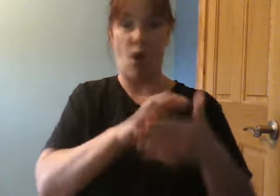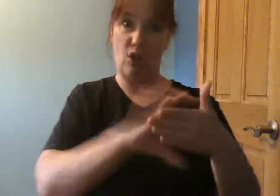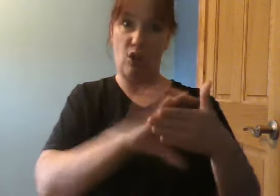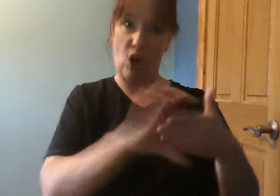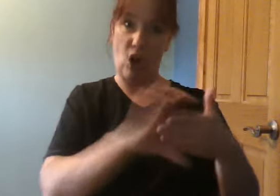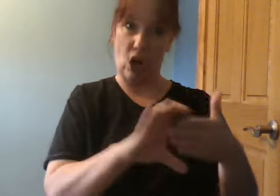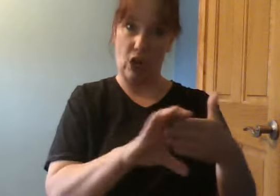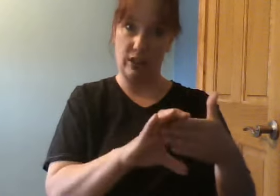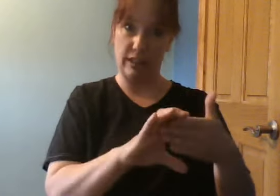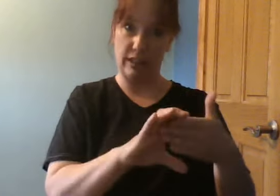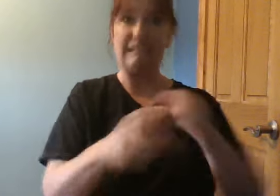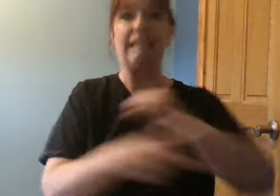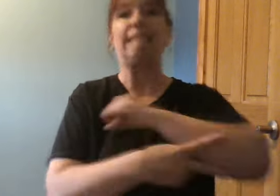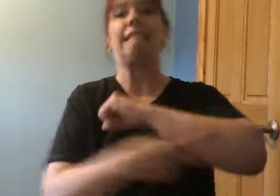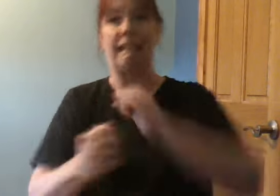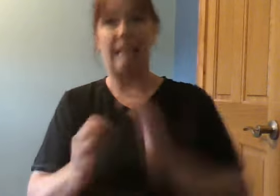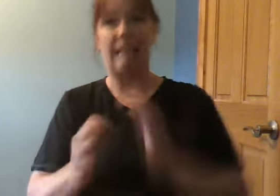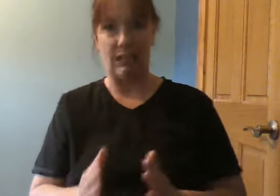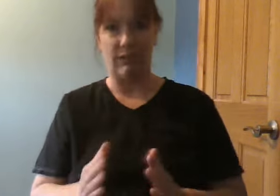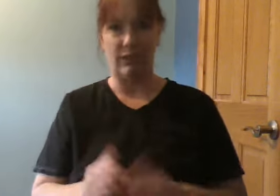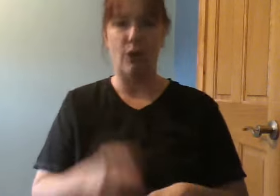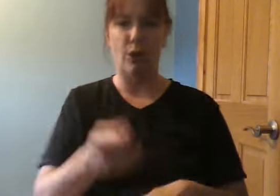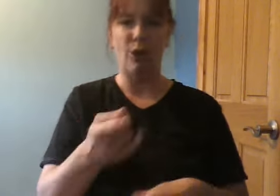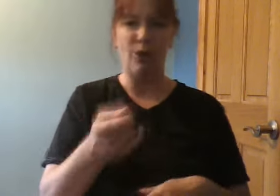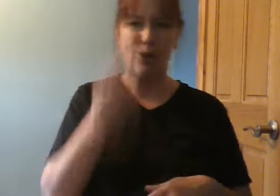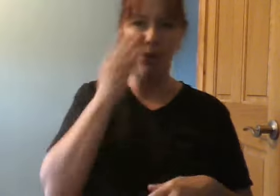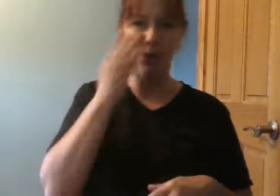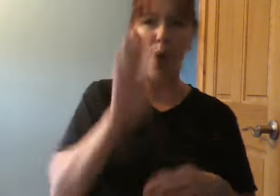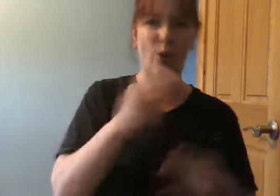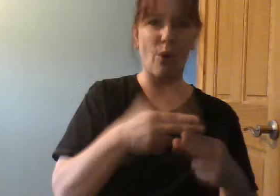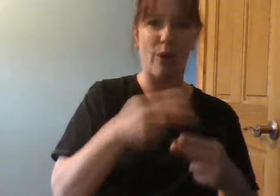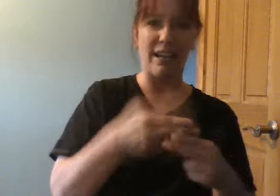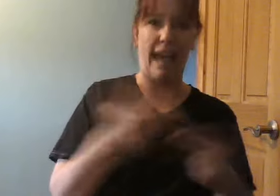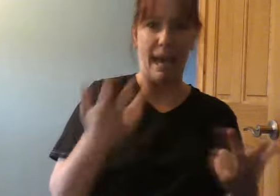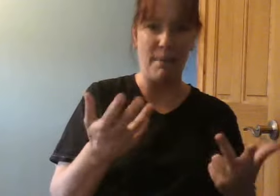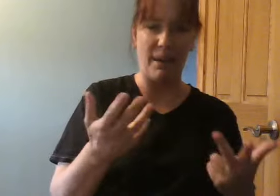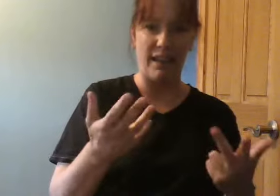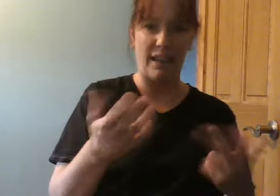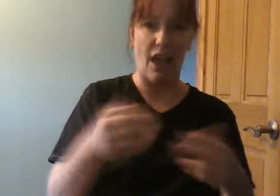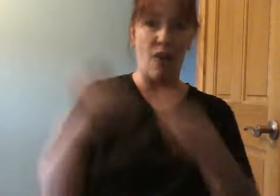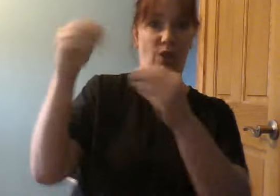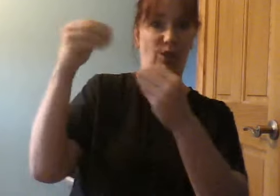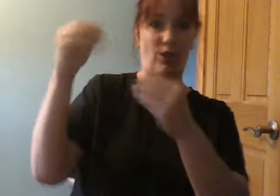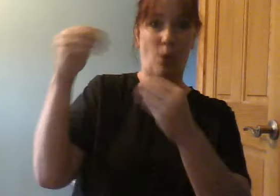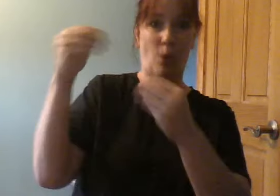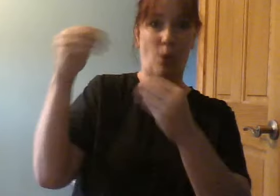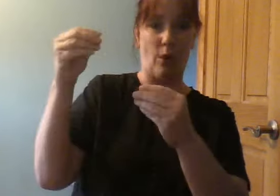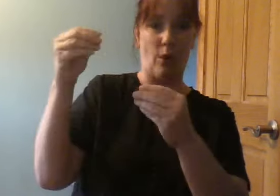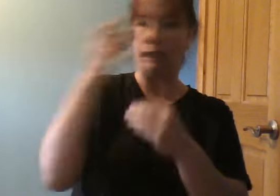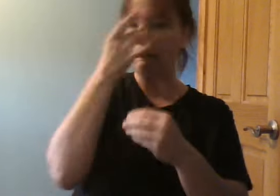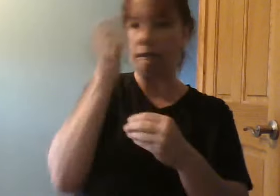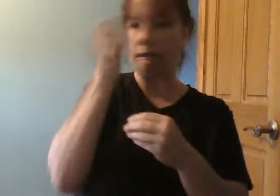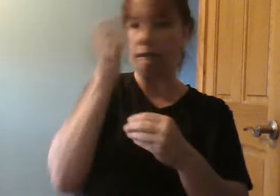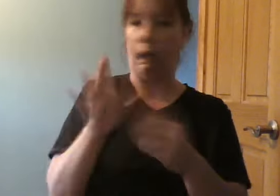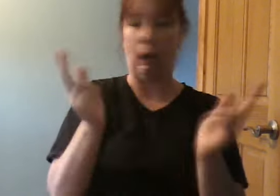And when you go into a shop and buy something, they don't care. It's a pin. You don't care what the name is. It's only the only place where you ever have to write your name on the back